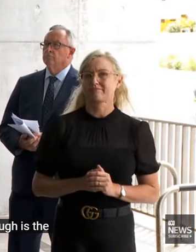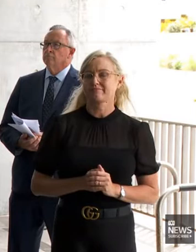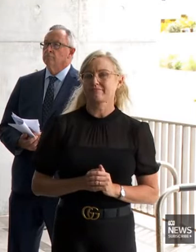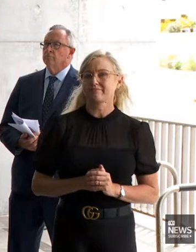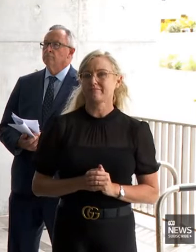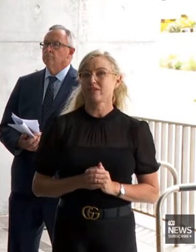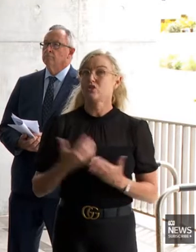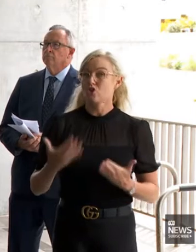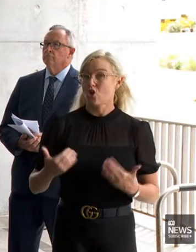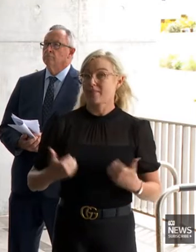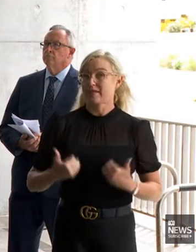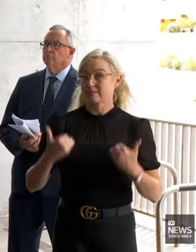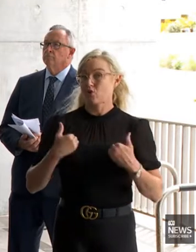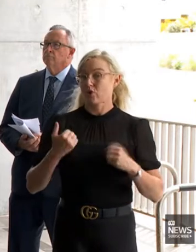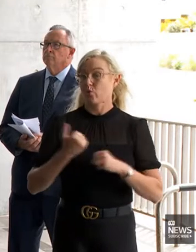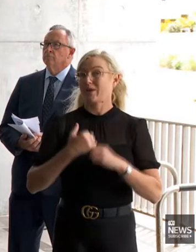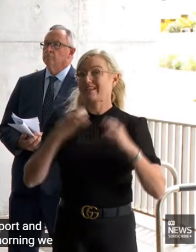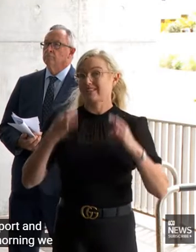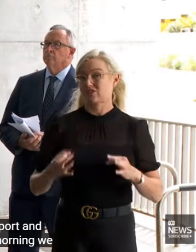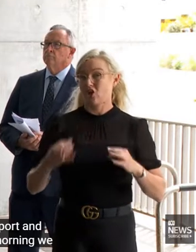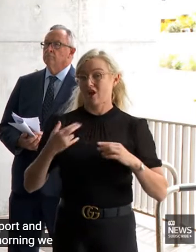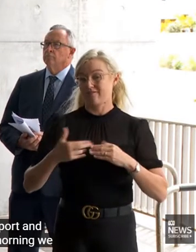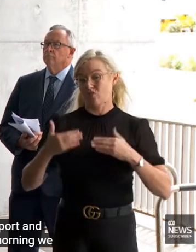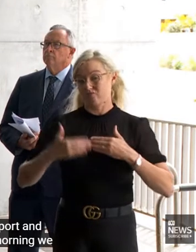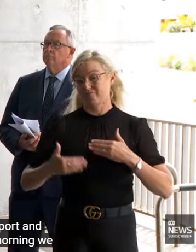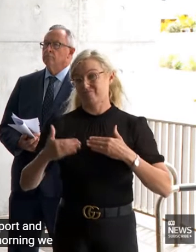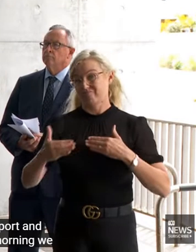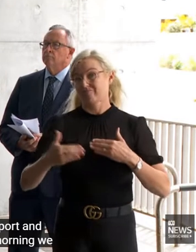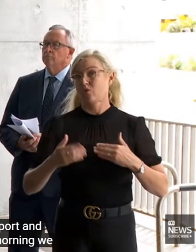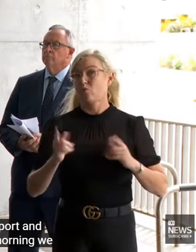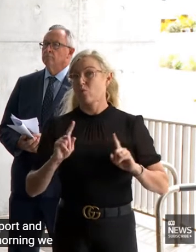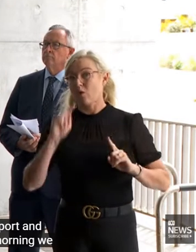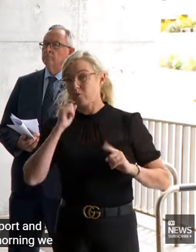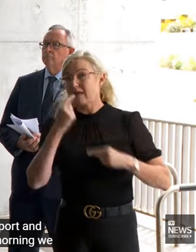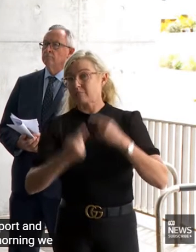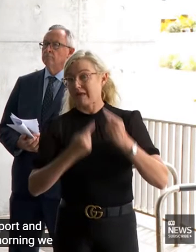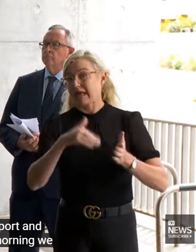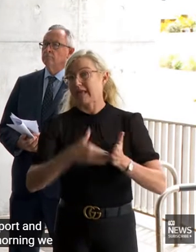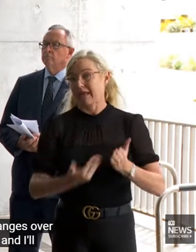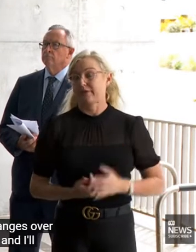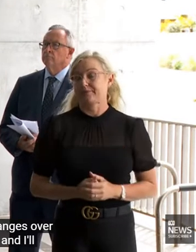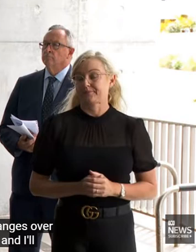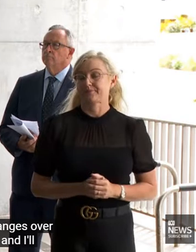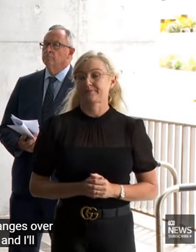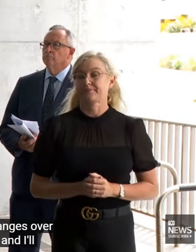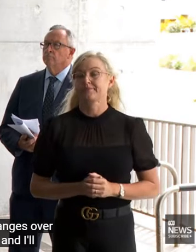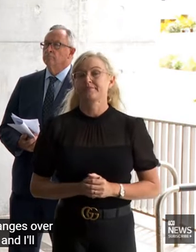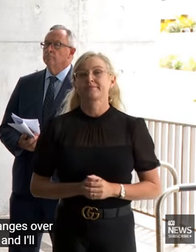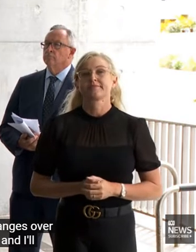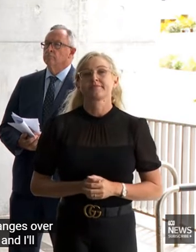changes over this period of time, and I'll quickly run through those now.